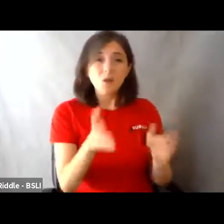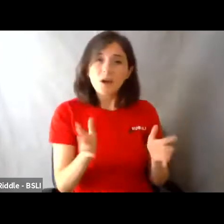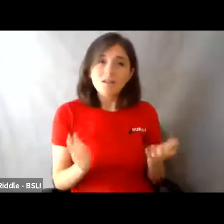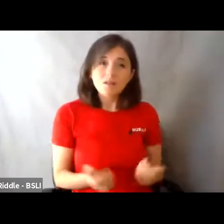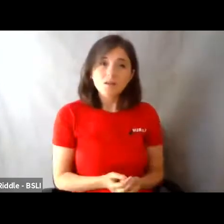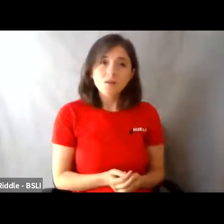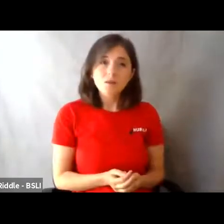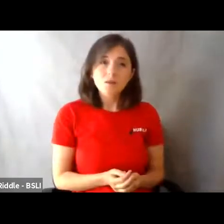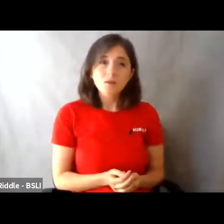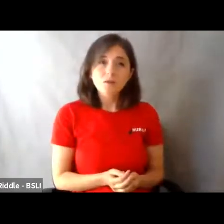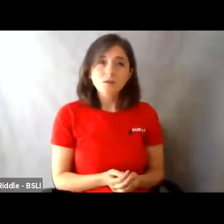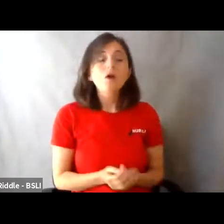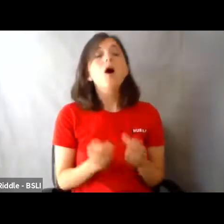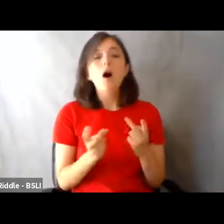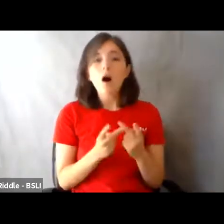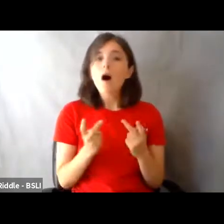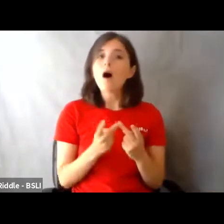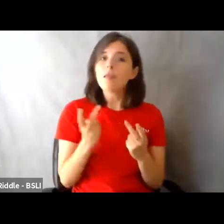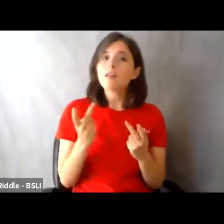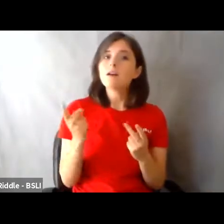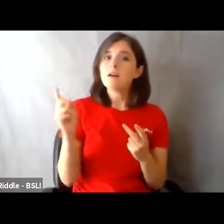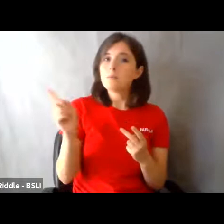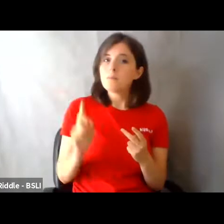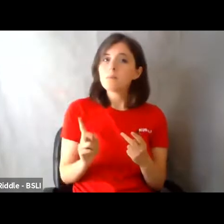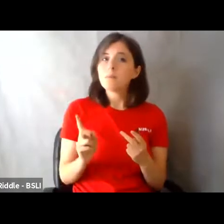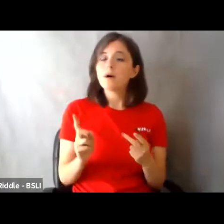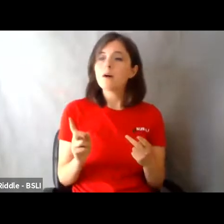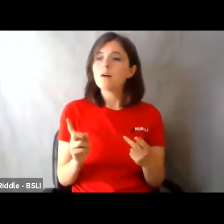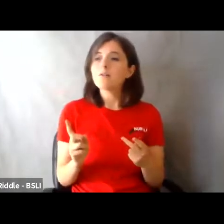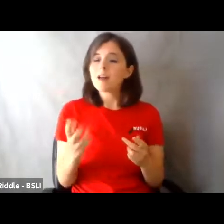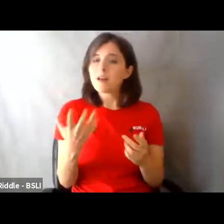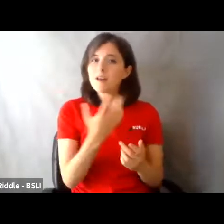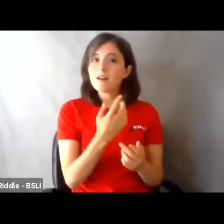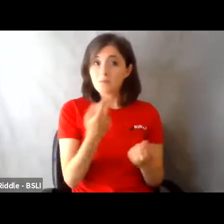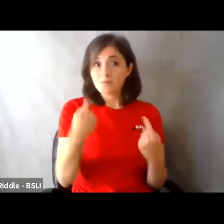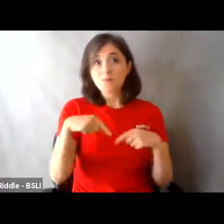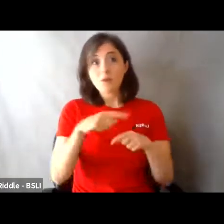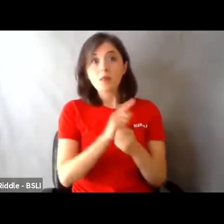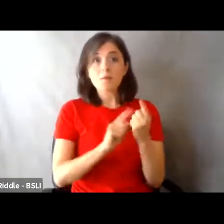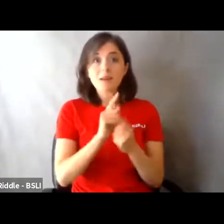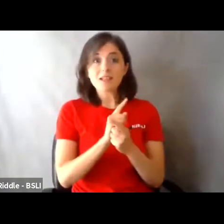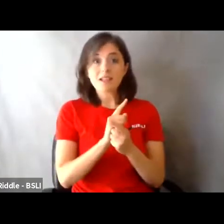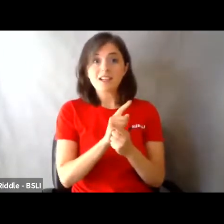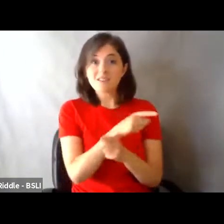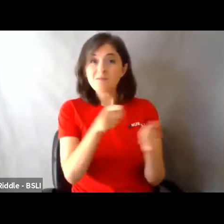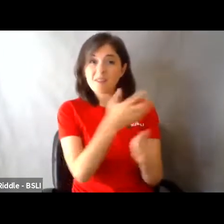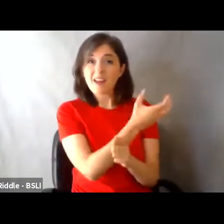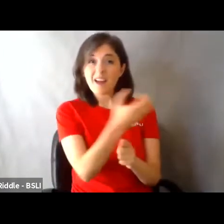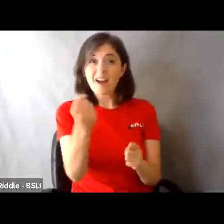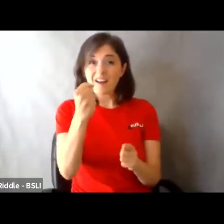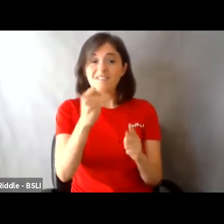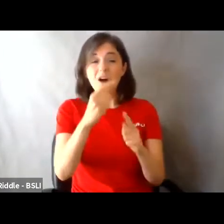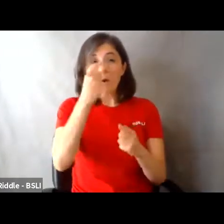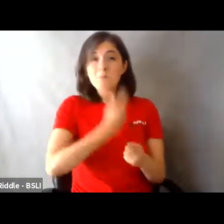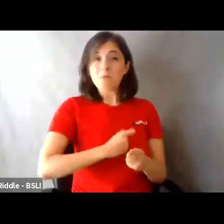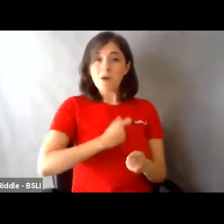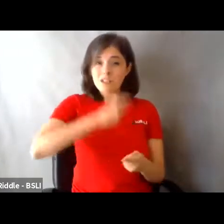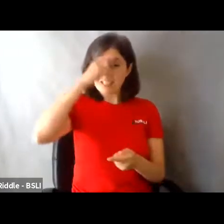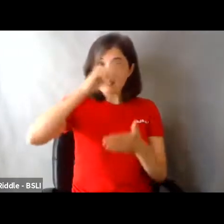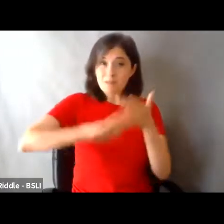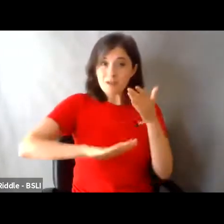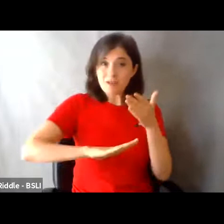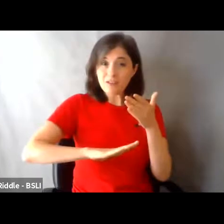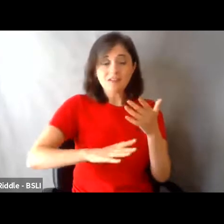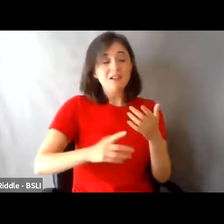Like others on this Zoom tonight, it's personal experience that made me long for something different. In my case, it